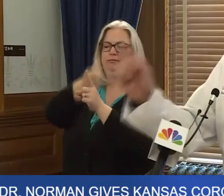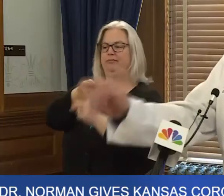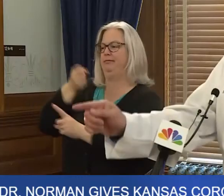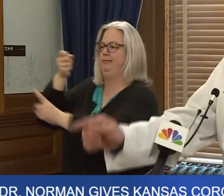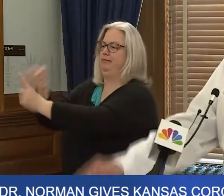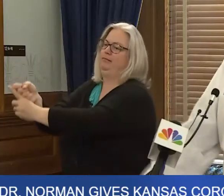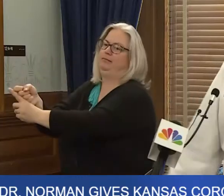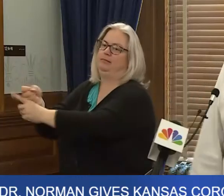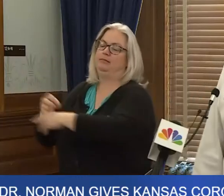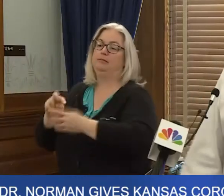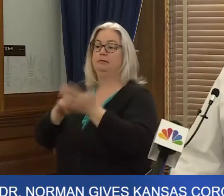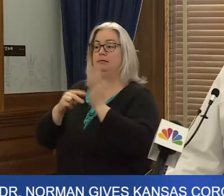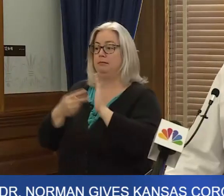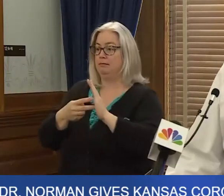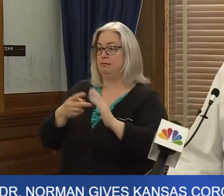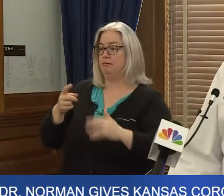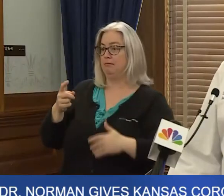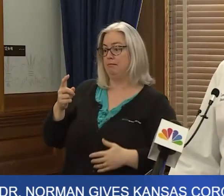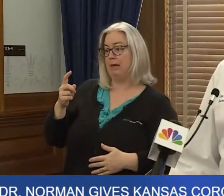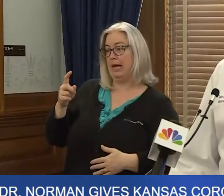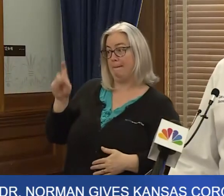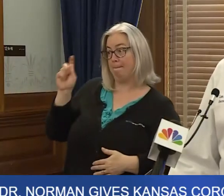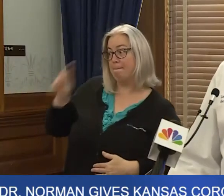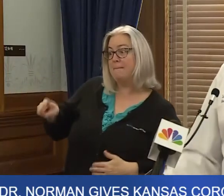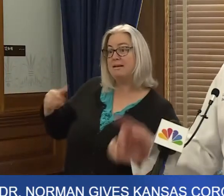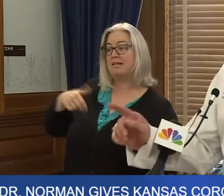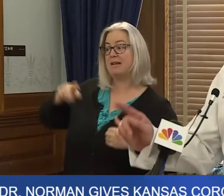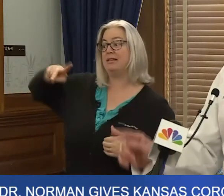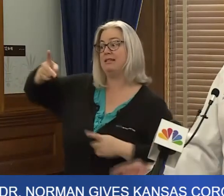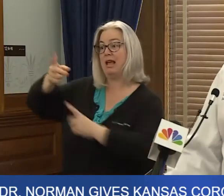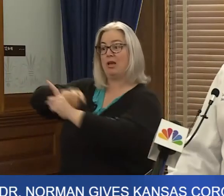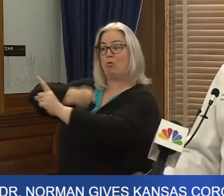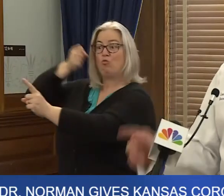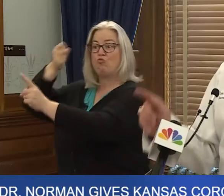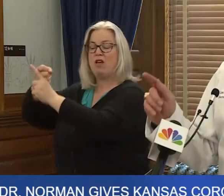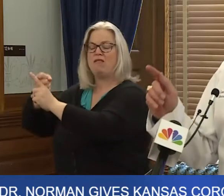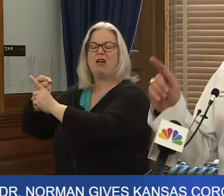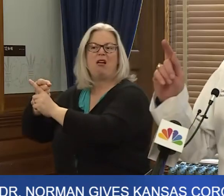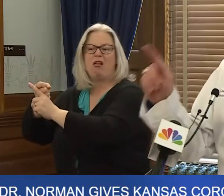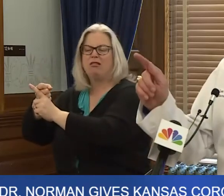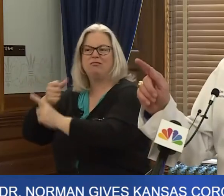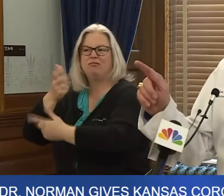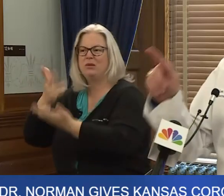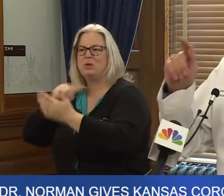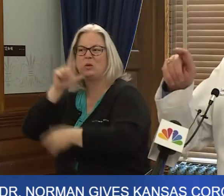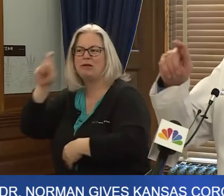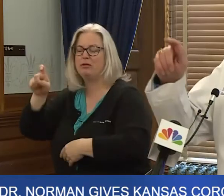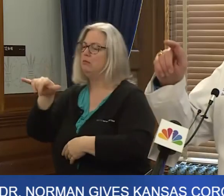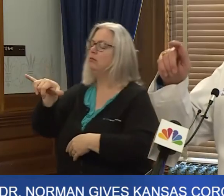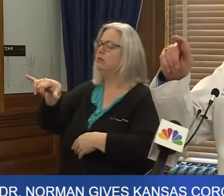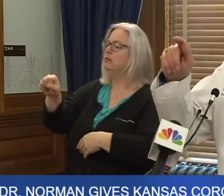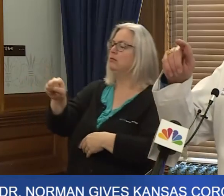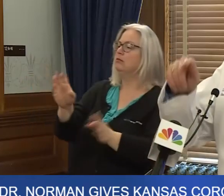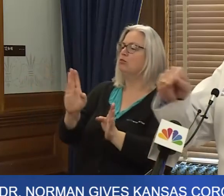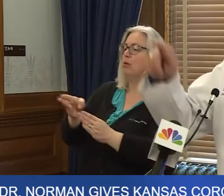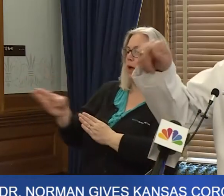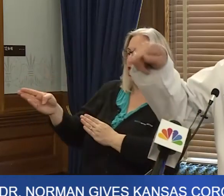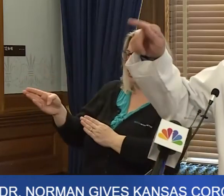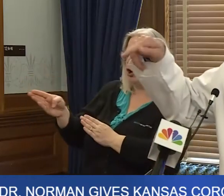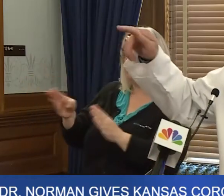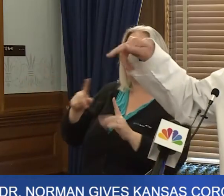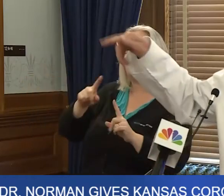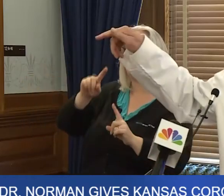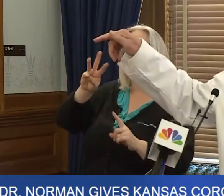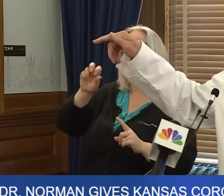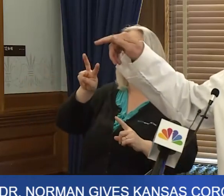We should not assume that we have to have a second wave necessarily. I think that what we should do is, yes, prepare for a second wave, and a wave could